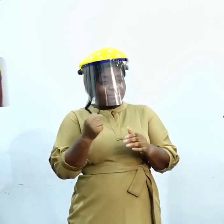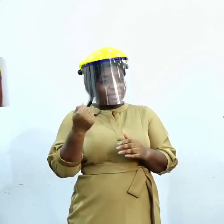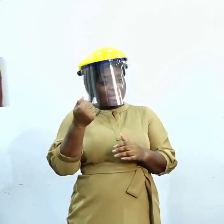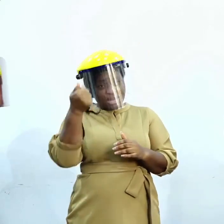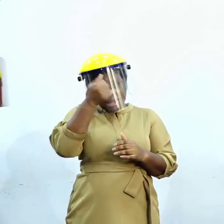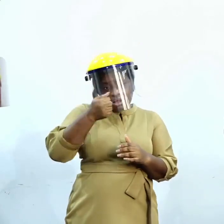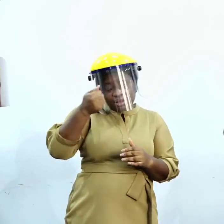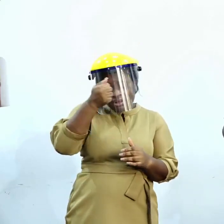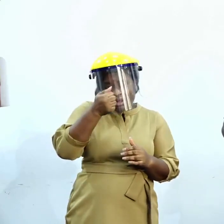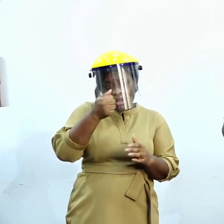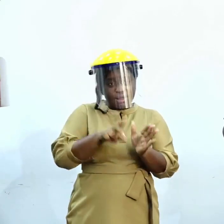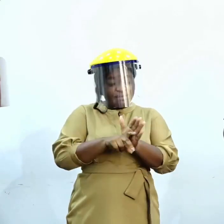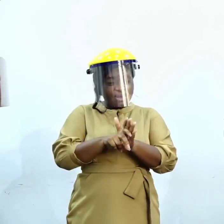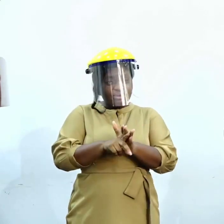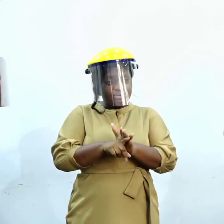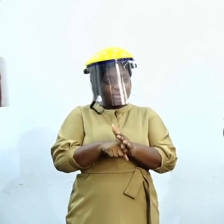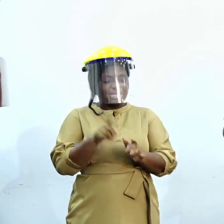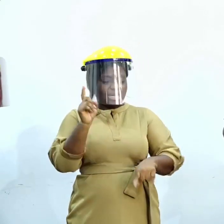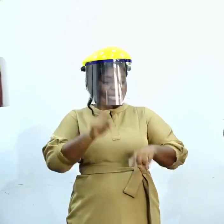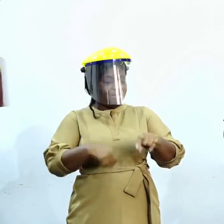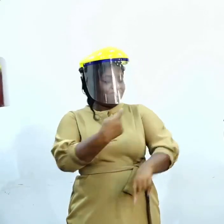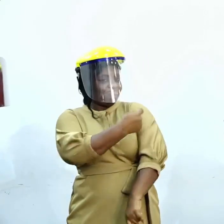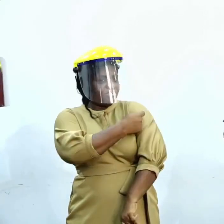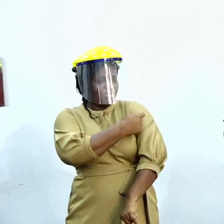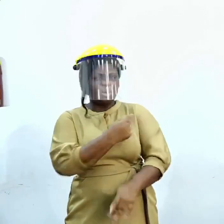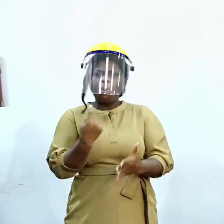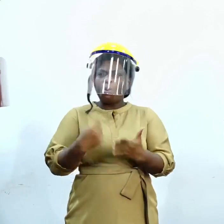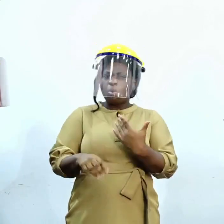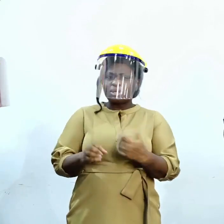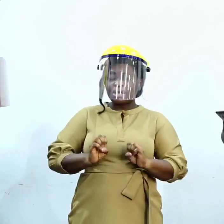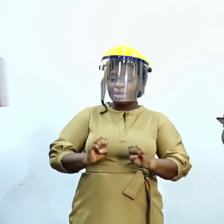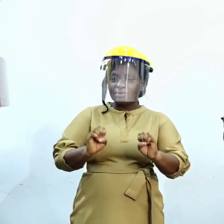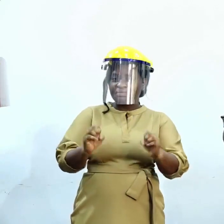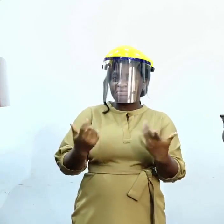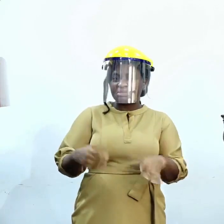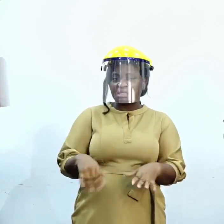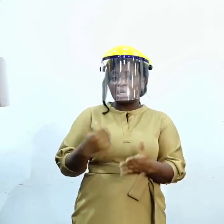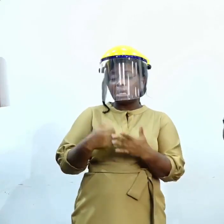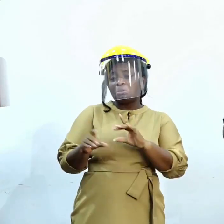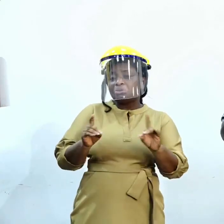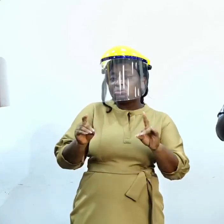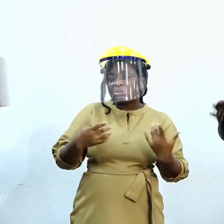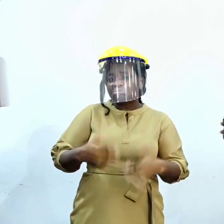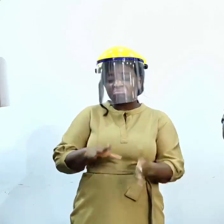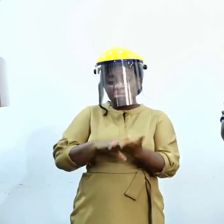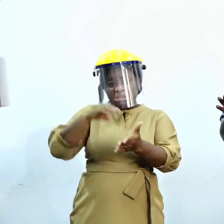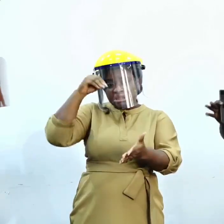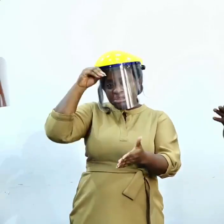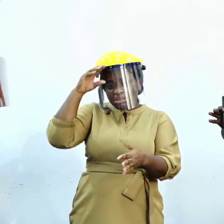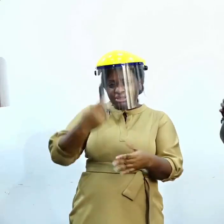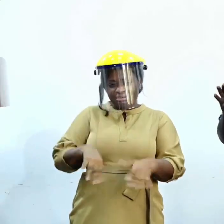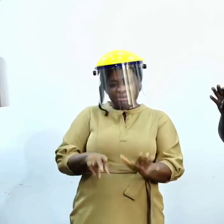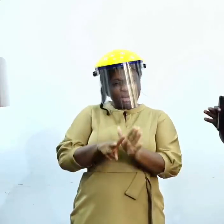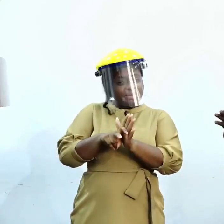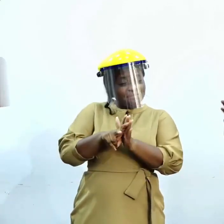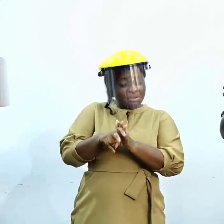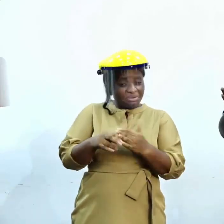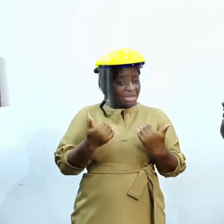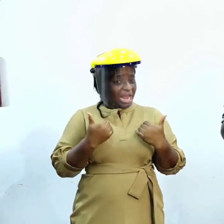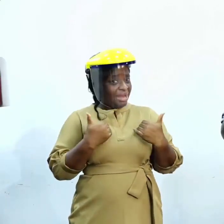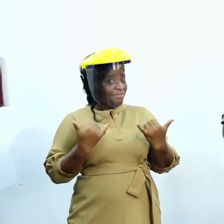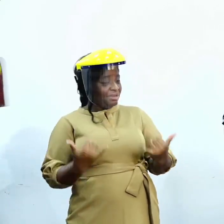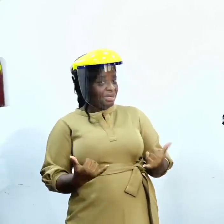find out, what efforts are we making in terms of genome sequencing to study the kind of variants that we have here?